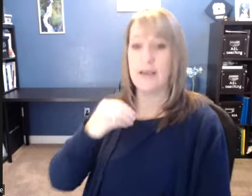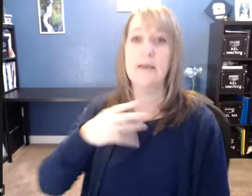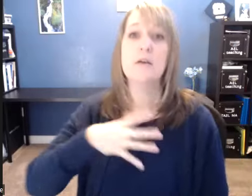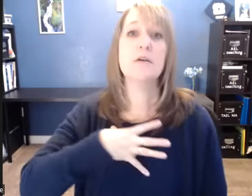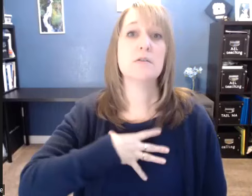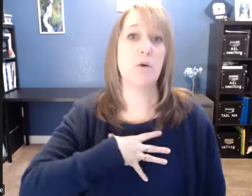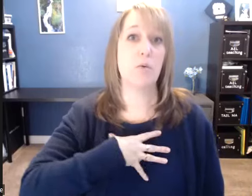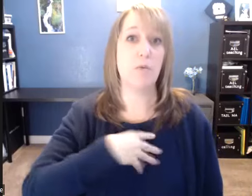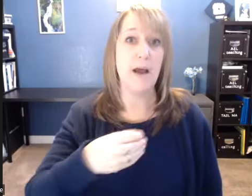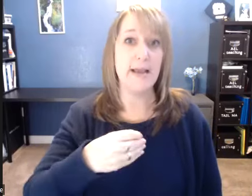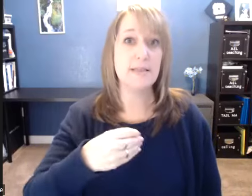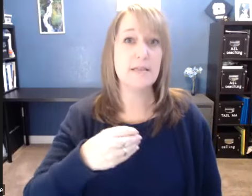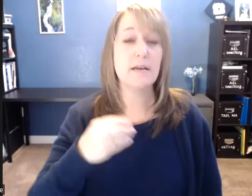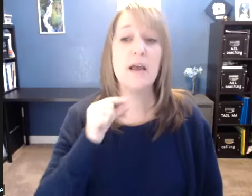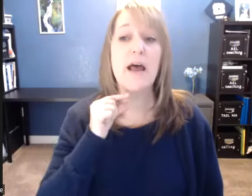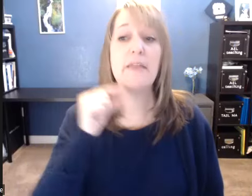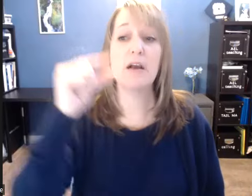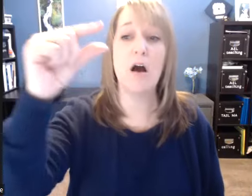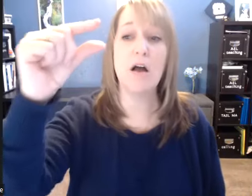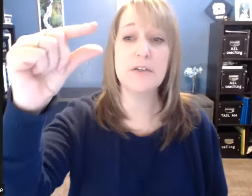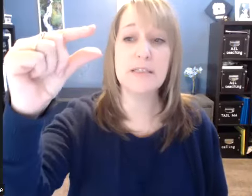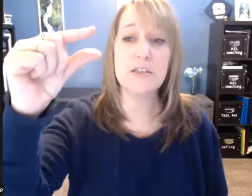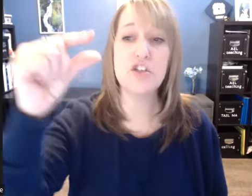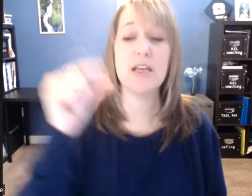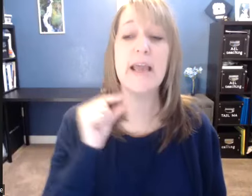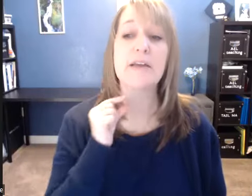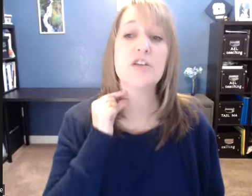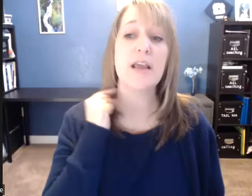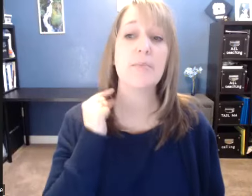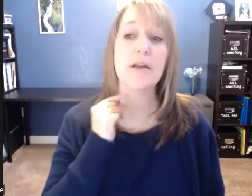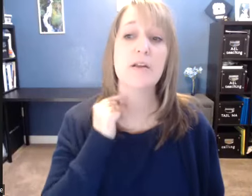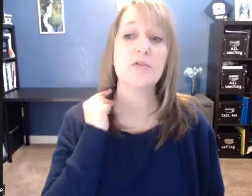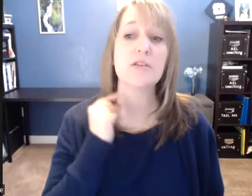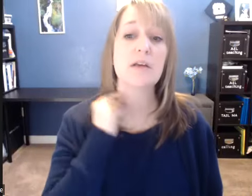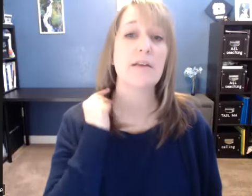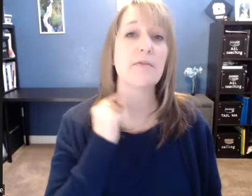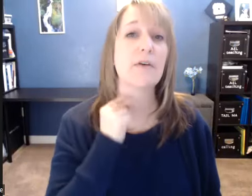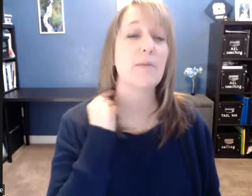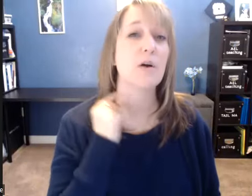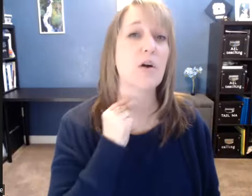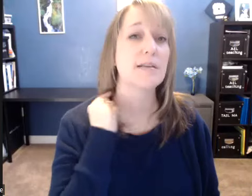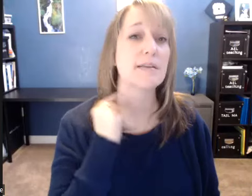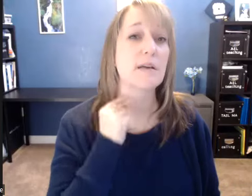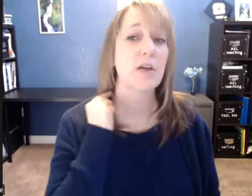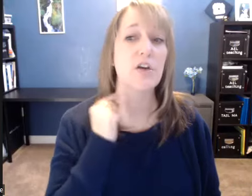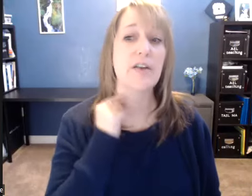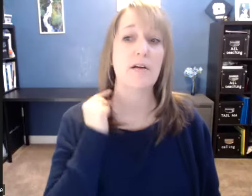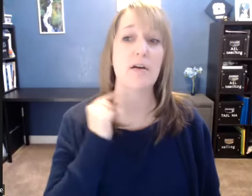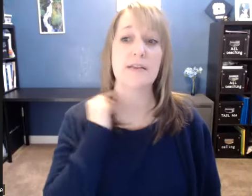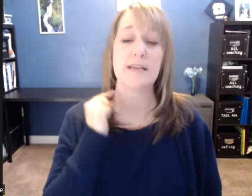Okay. So white. And then collar is a G hand shape, and you just kind of come across your neck on the